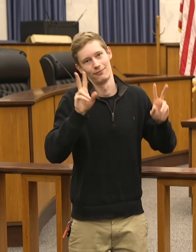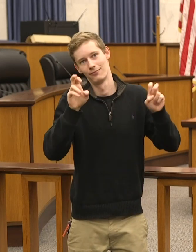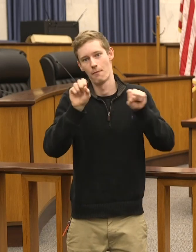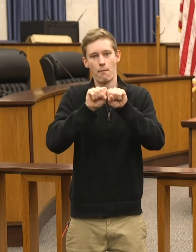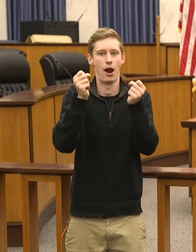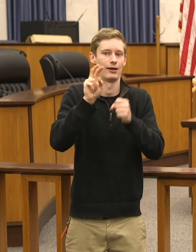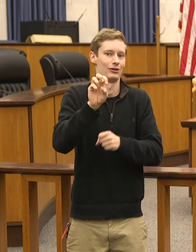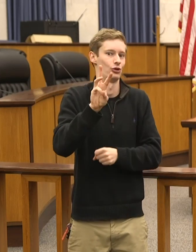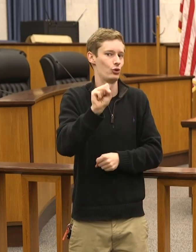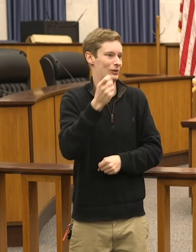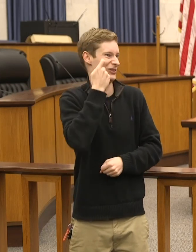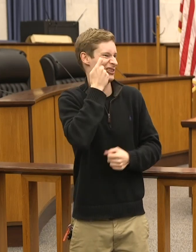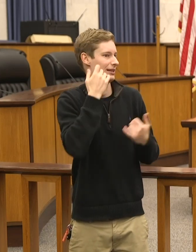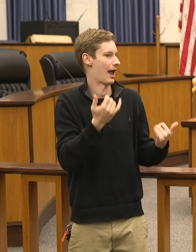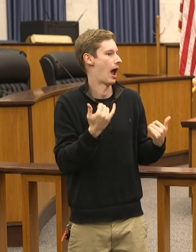breaking news.